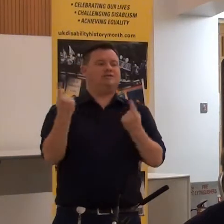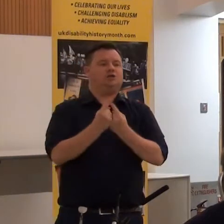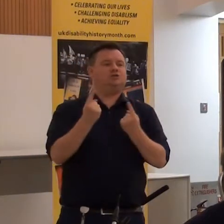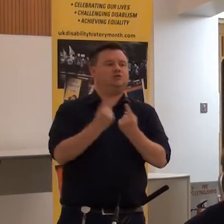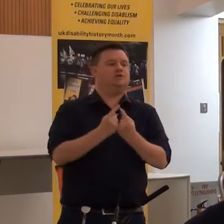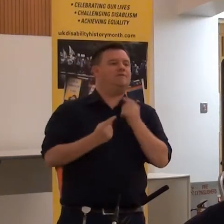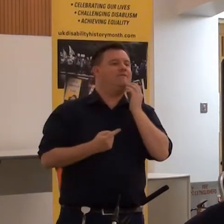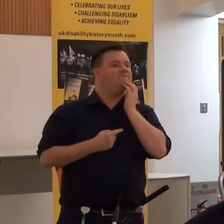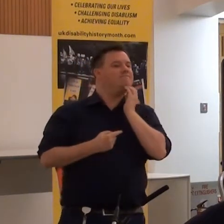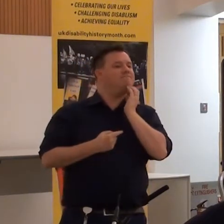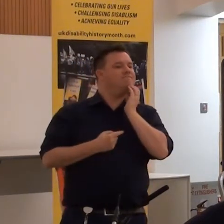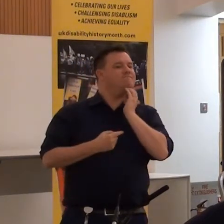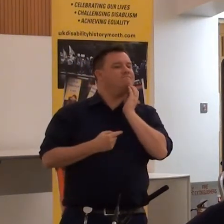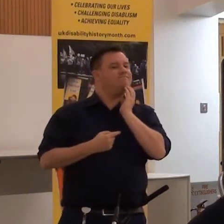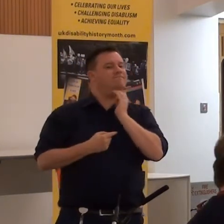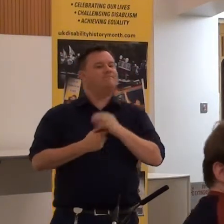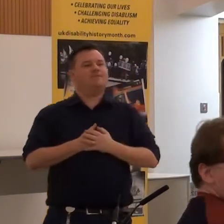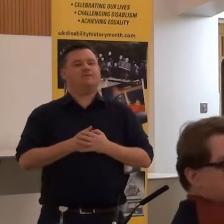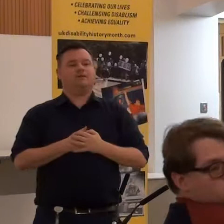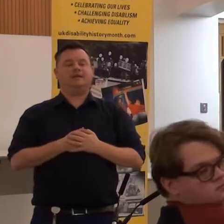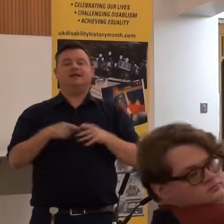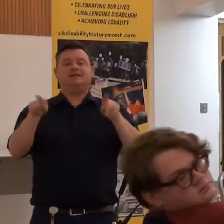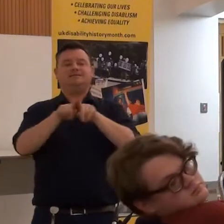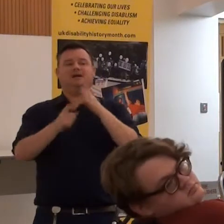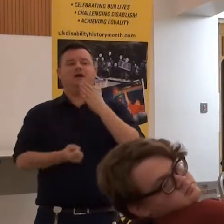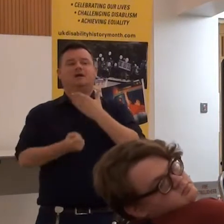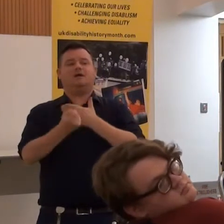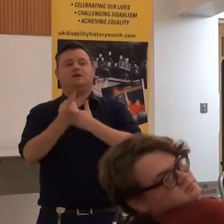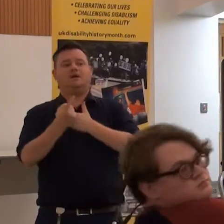with Christina. You get to hold it closer. The same happens in the